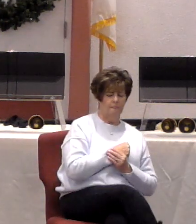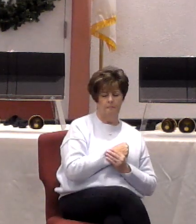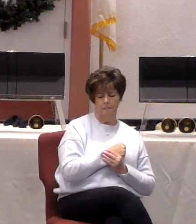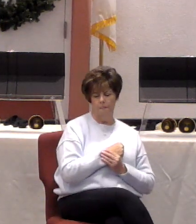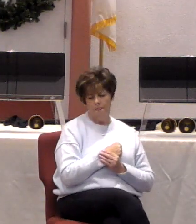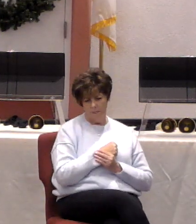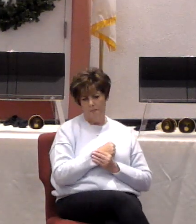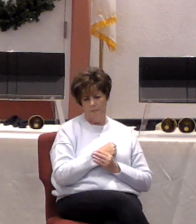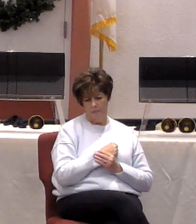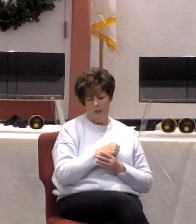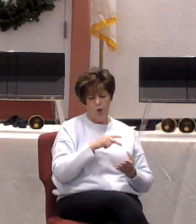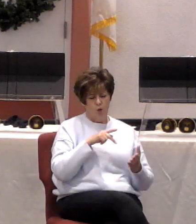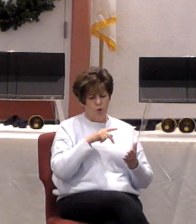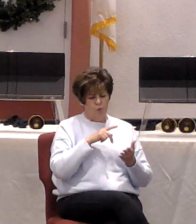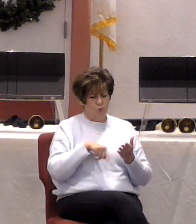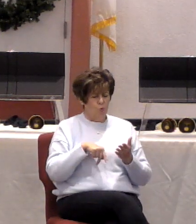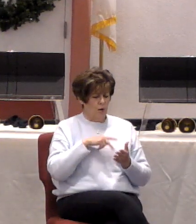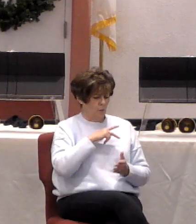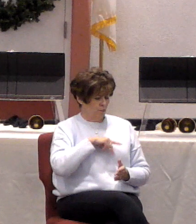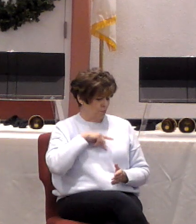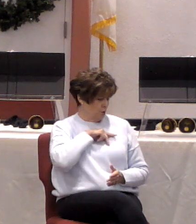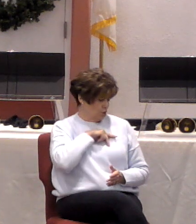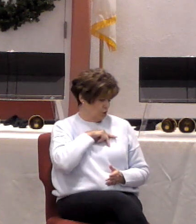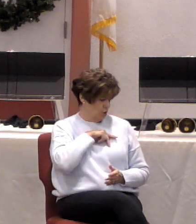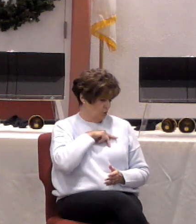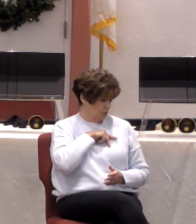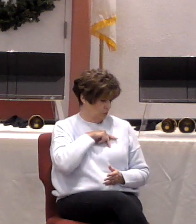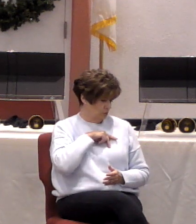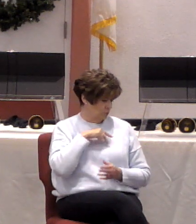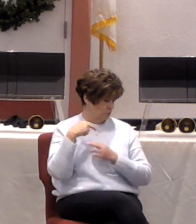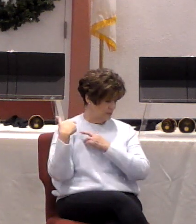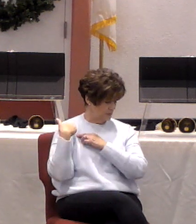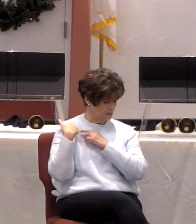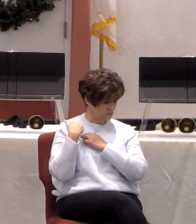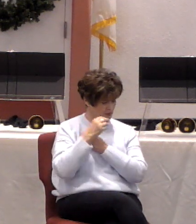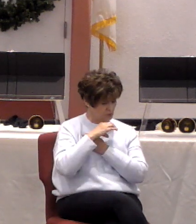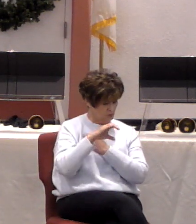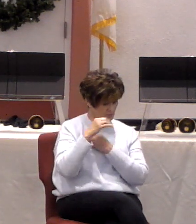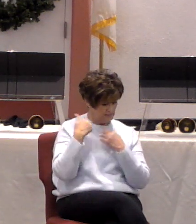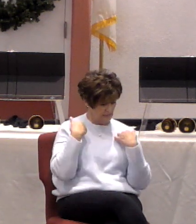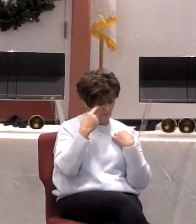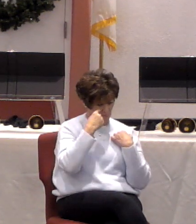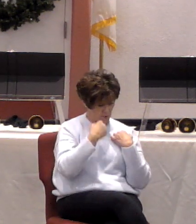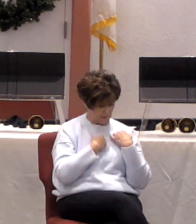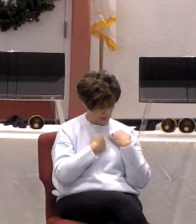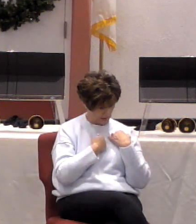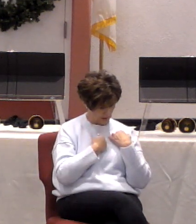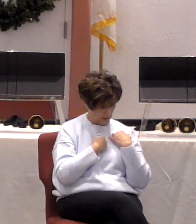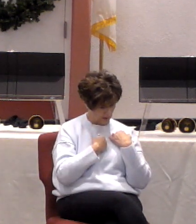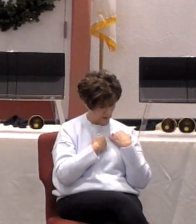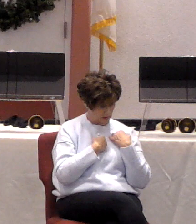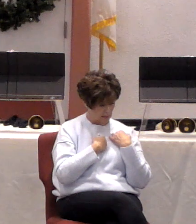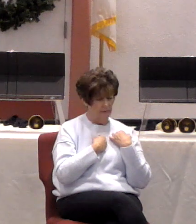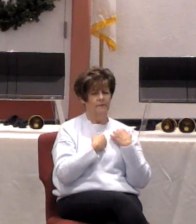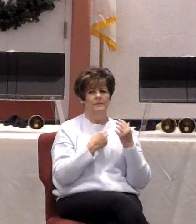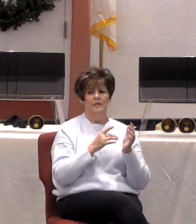What personal response does Christ want you to make? You see, the rest of the gospel is that Jesus,